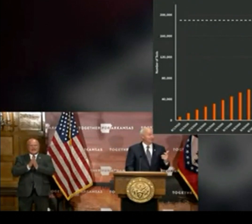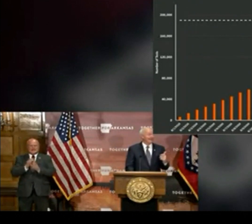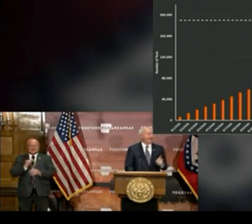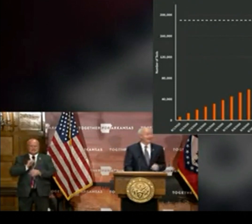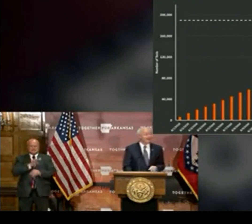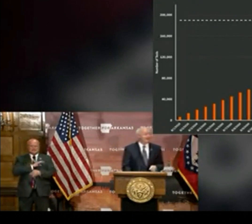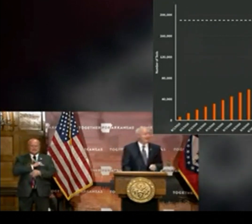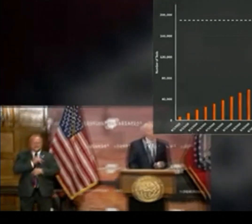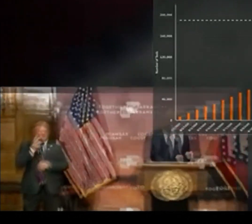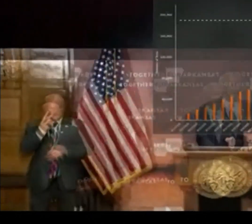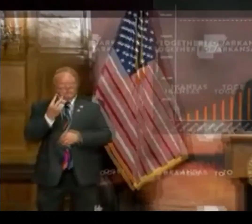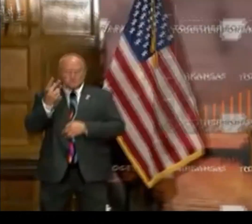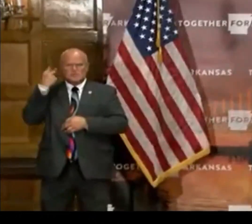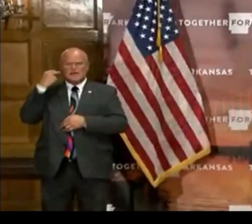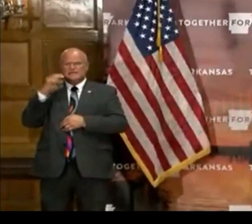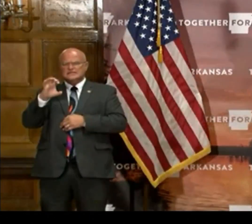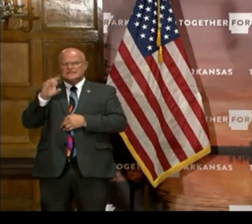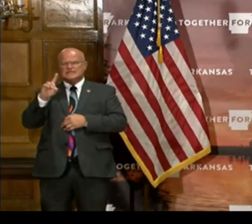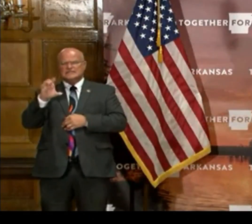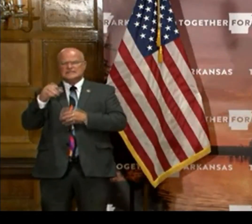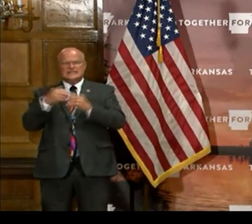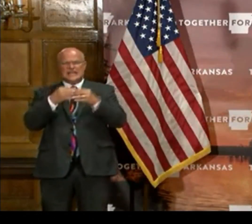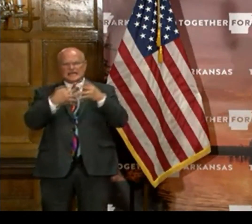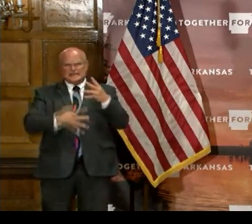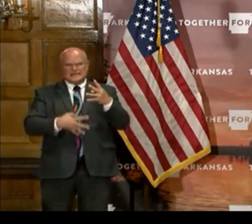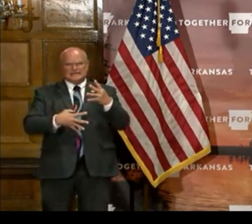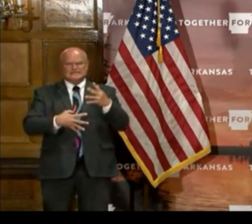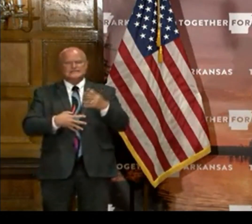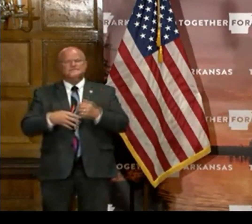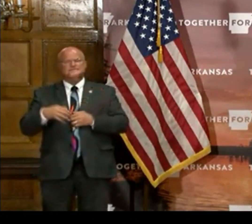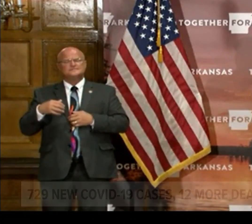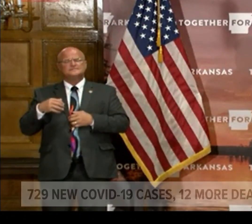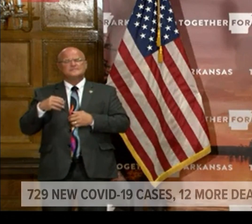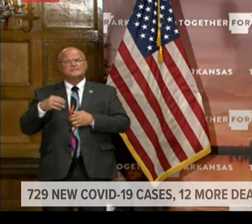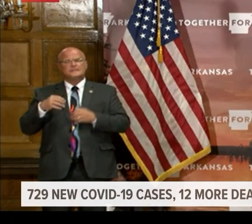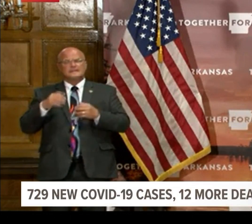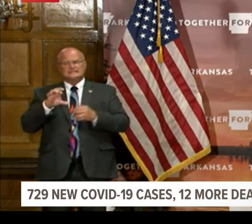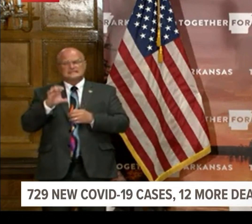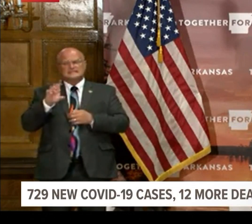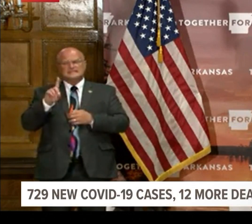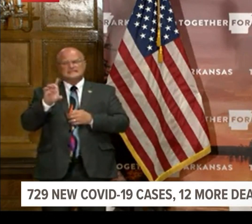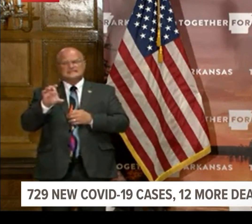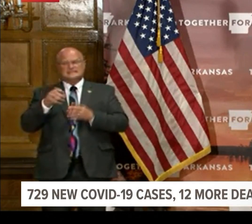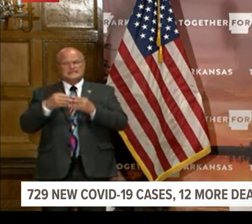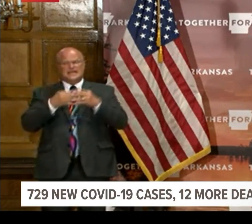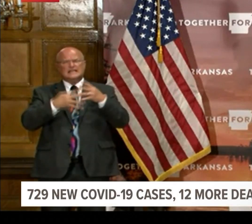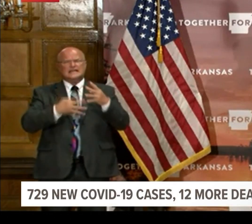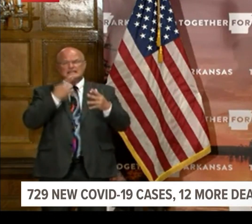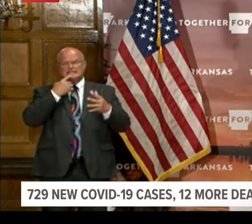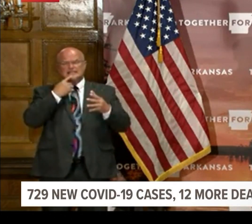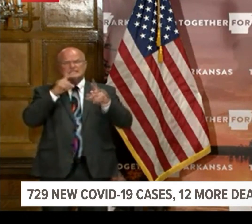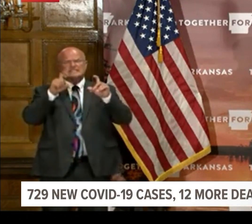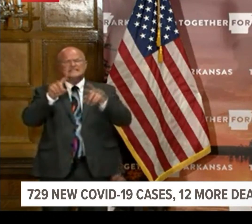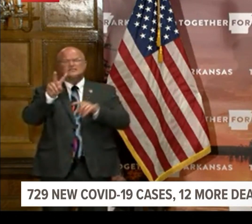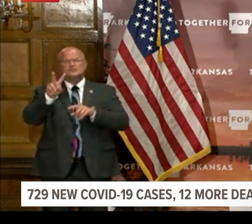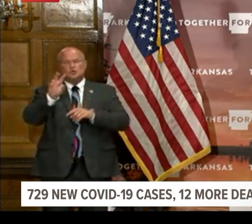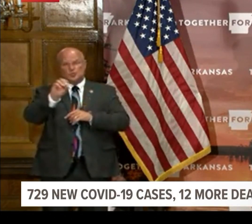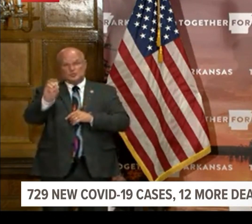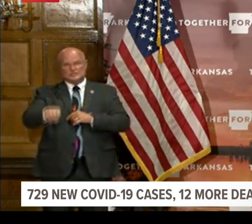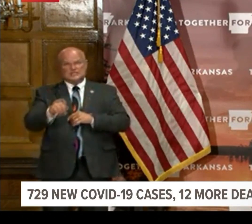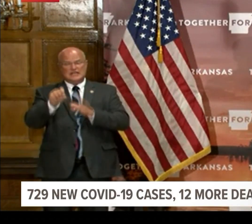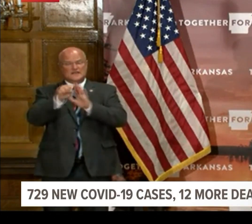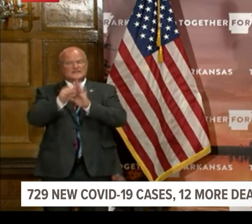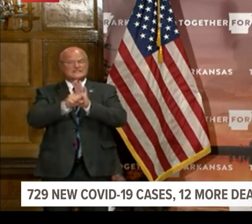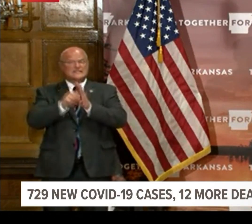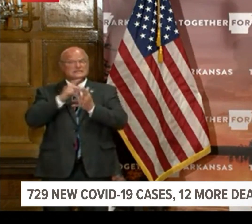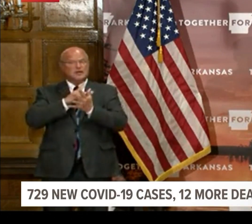to look back at the CDC guidelines. The CDC guidelines recommend that a state test 2% of the